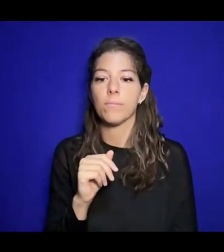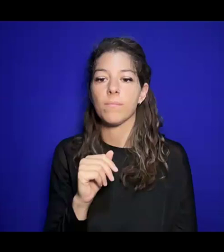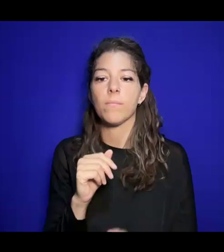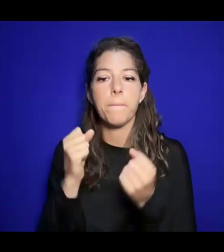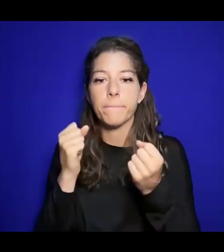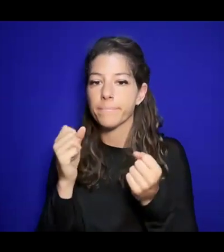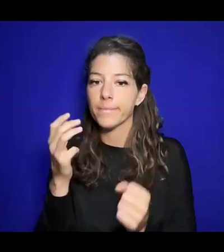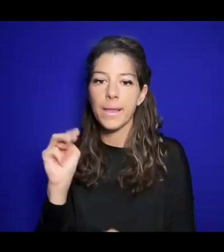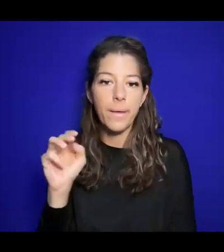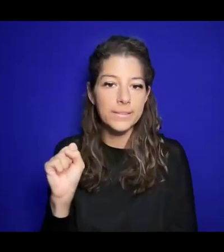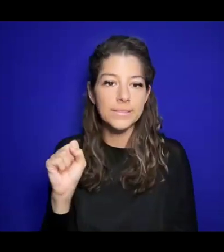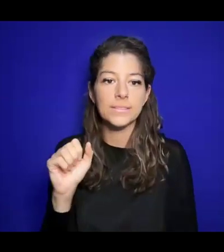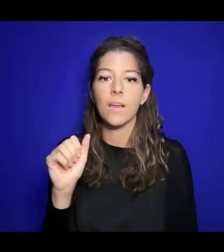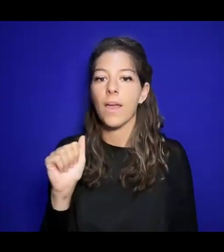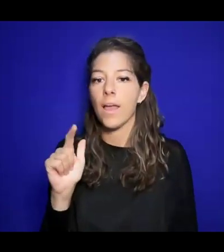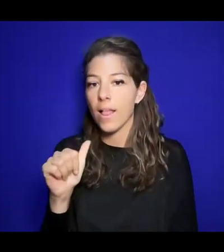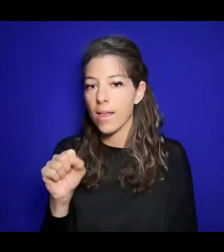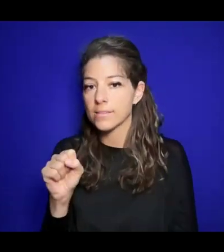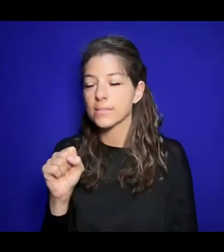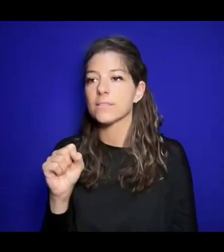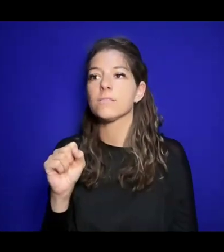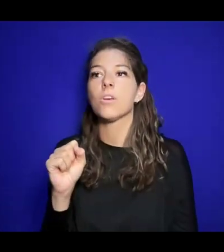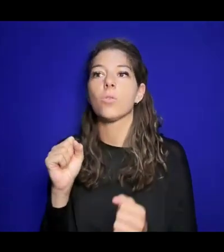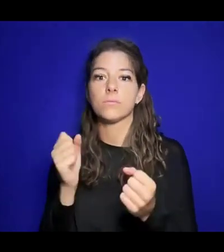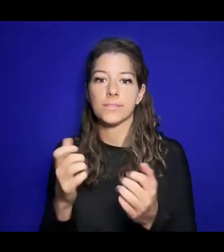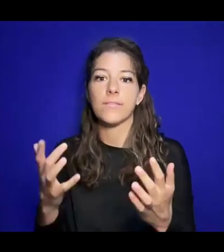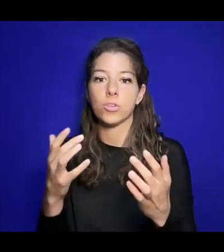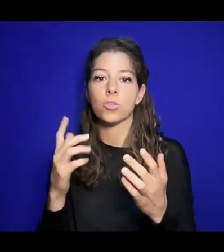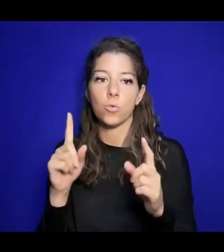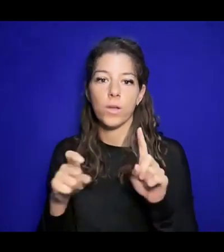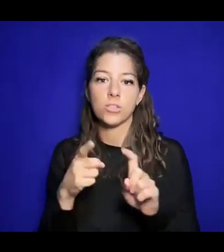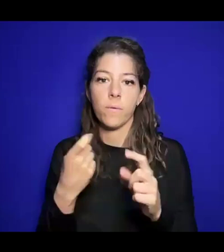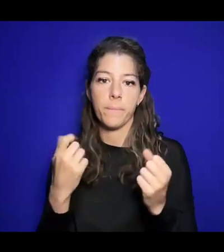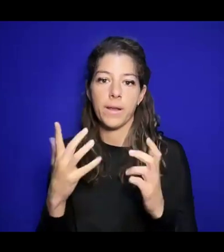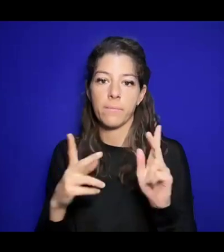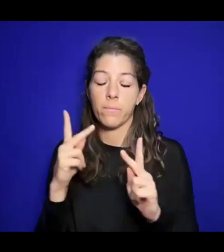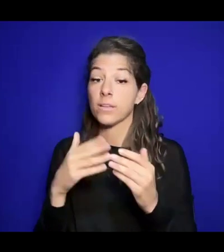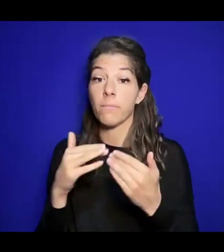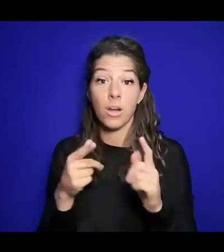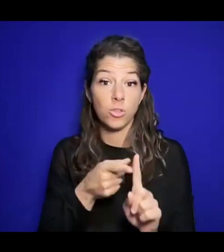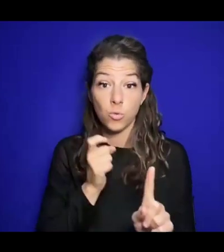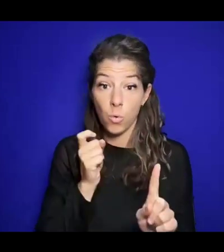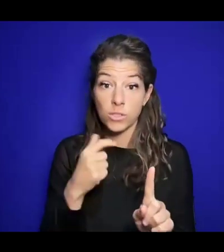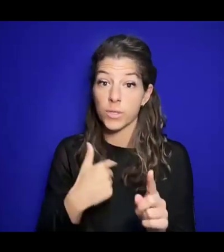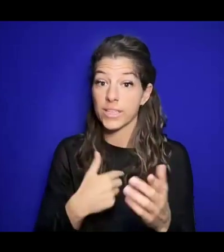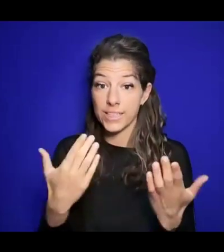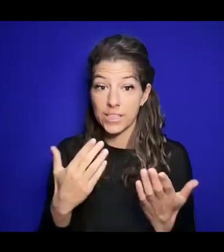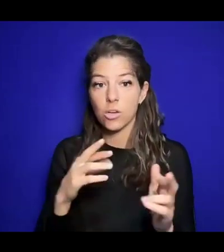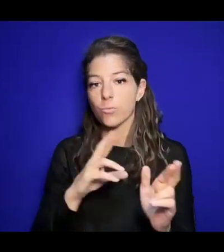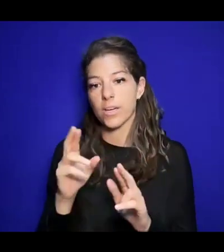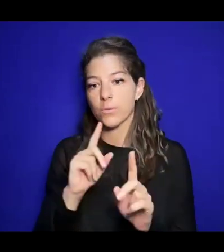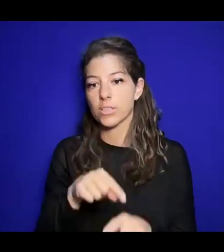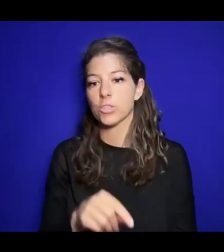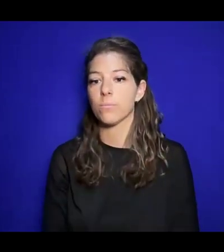multiple sclerosis, ALS. So we get lots of questions from a lot of people. Doesn't matter the source, we're here and we're ready to